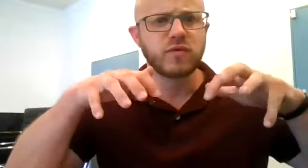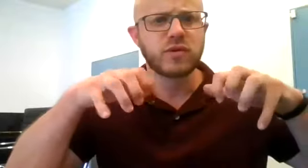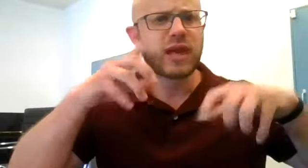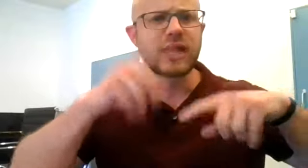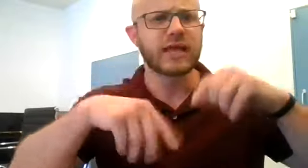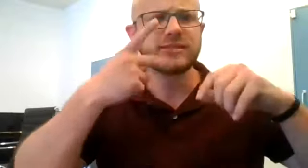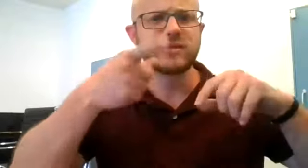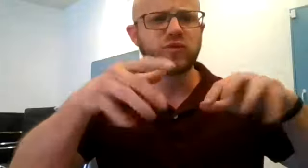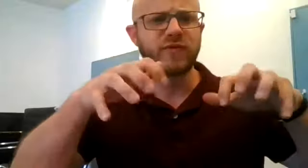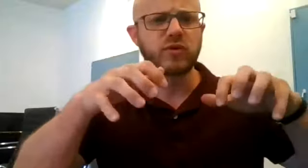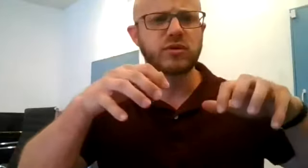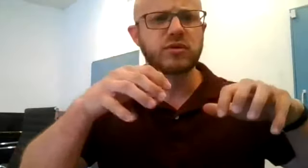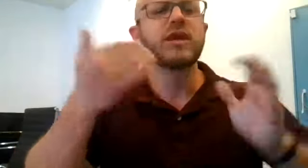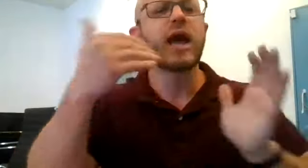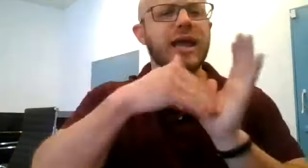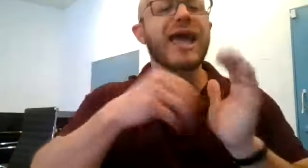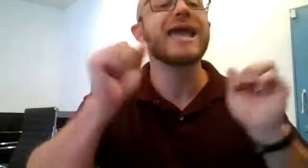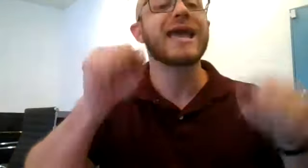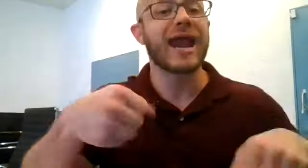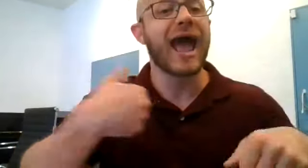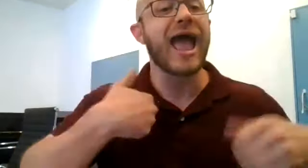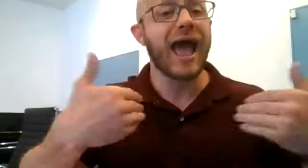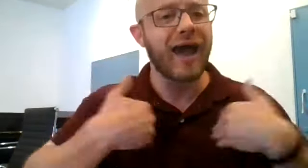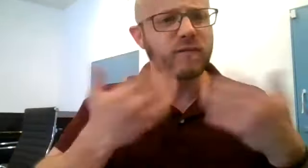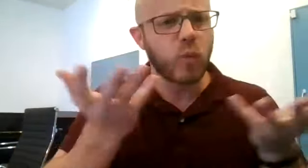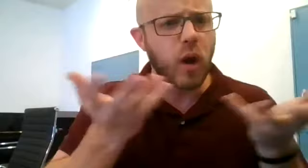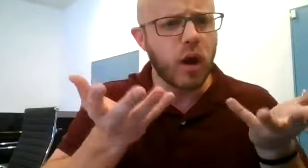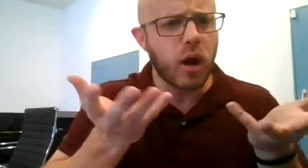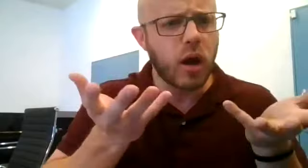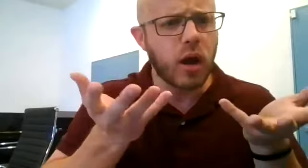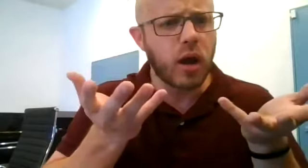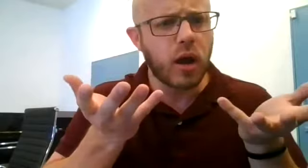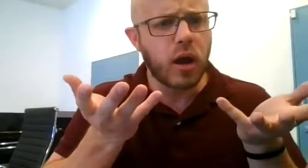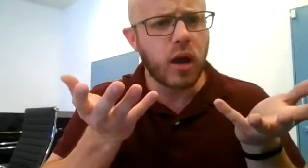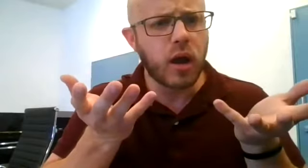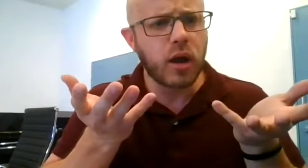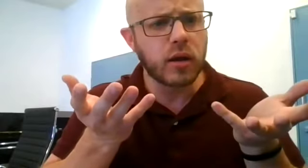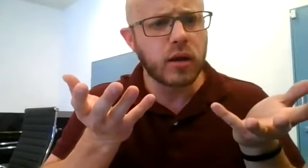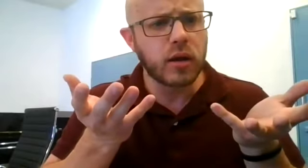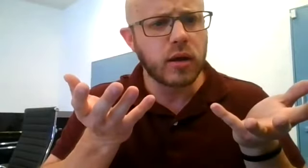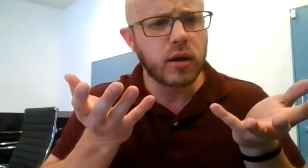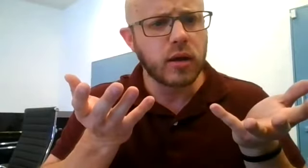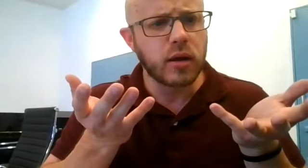Frozen. I can't, oh, you froze. I can't see. Can I have what?